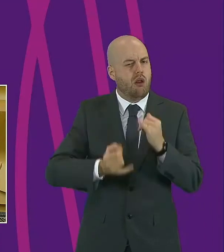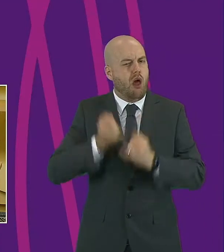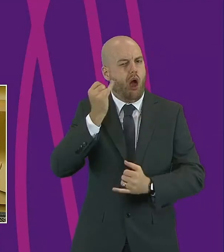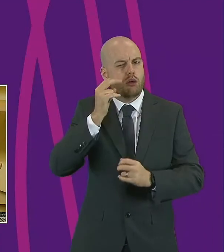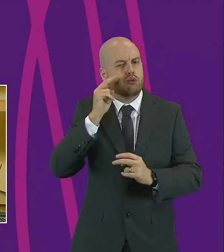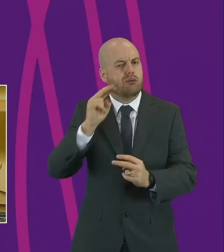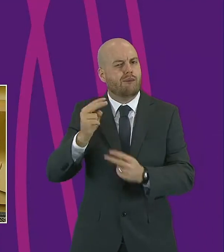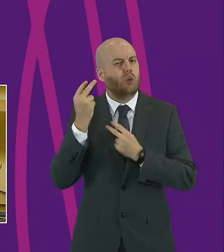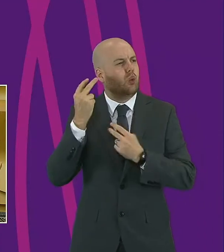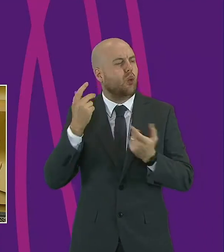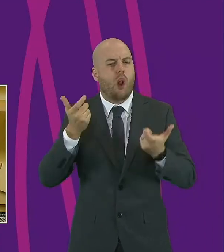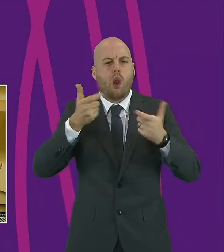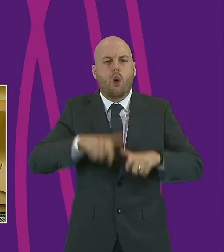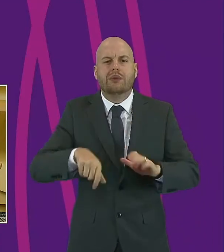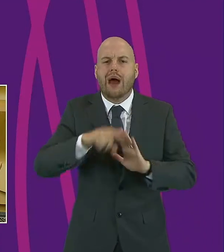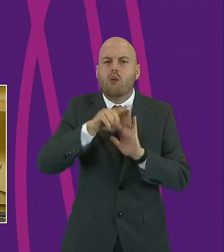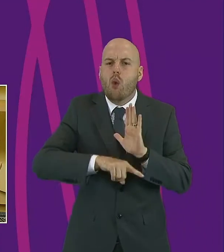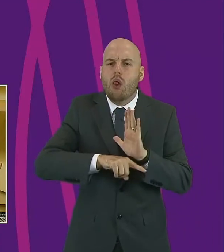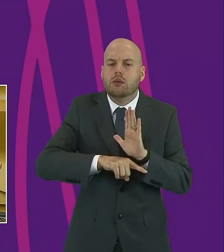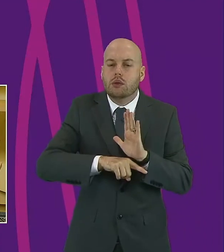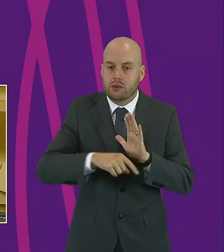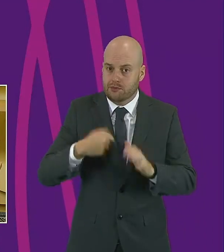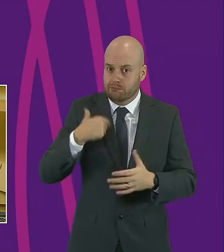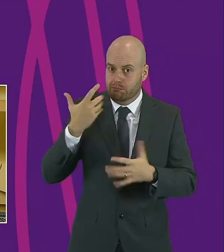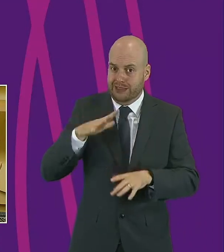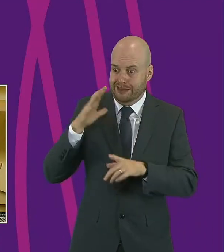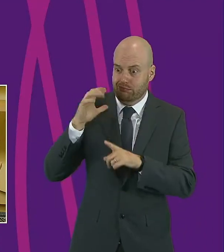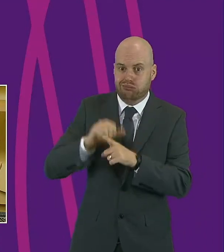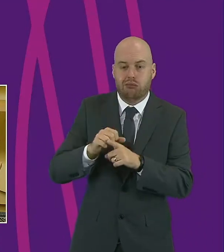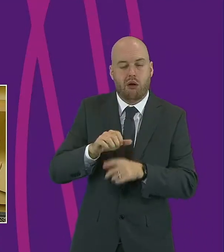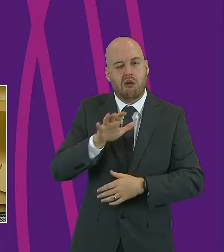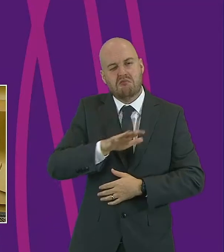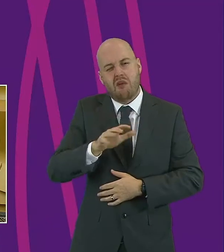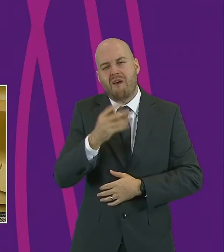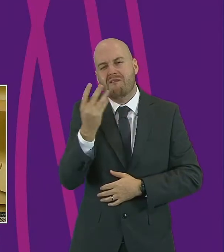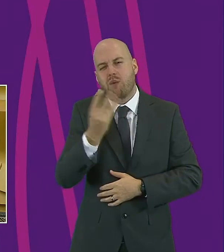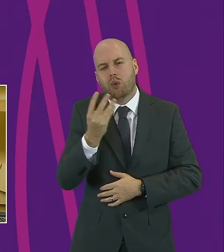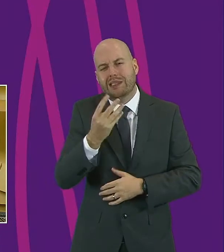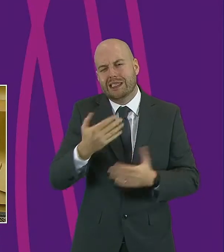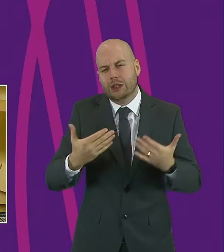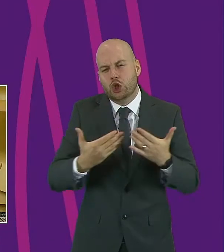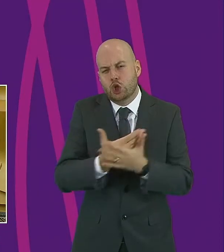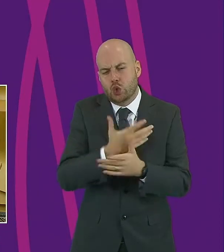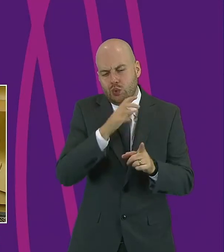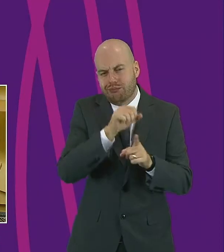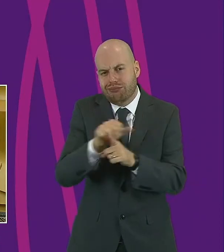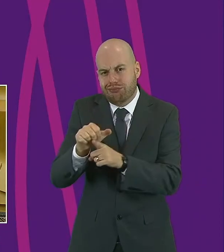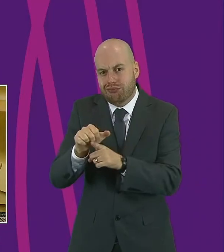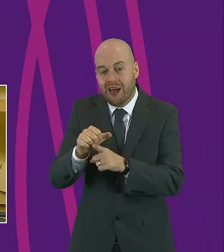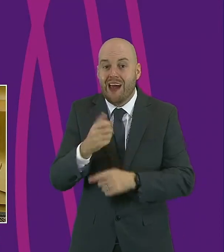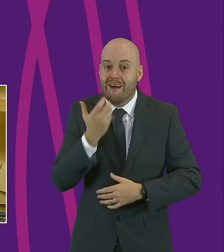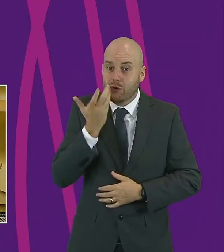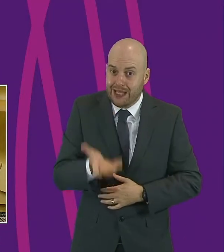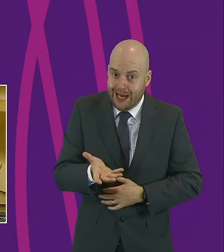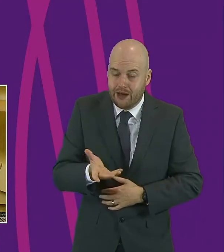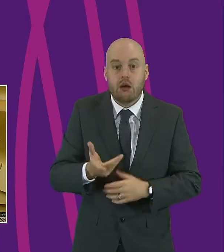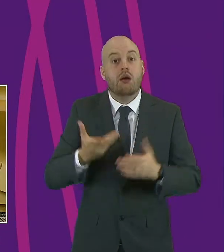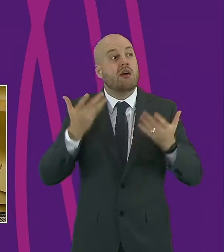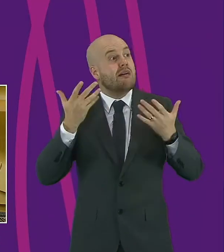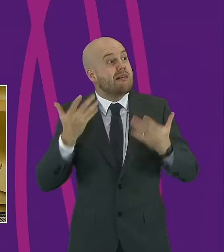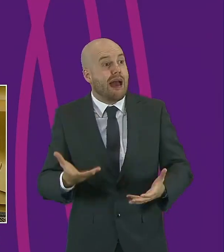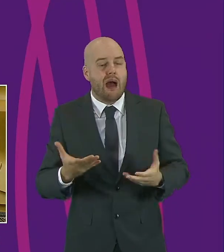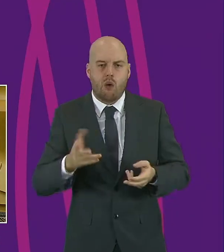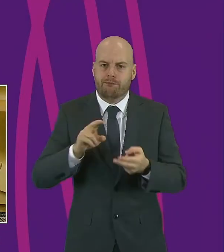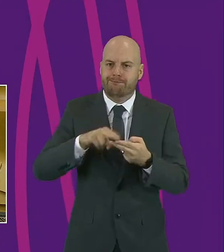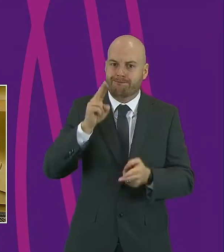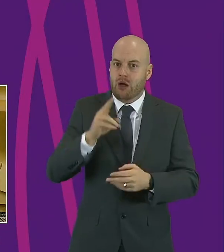we had recorded 14 new cases a day on average over the previous week. We are now recording 52 new cases a day